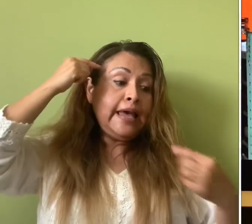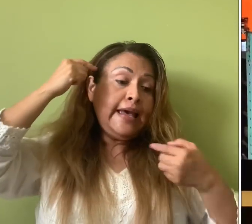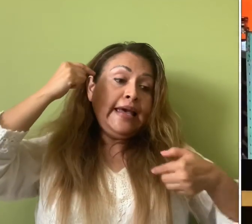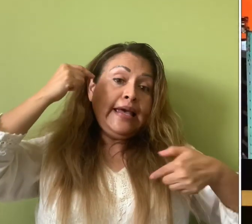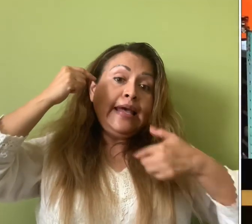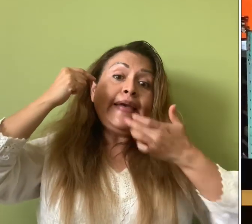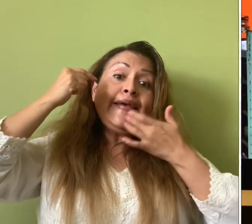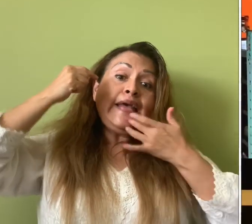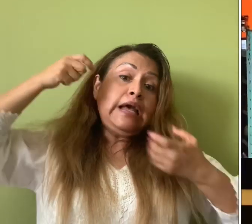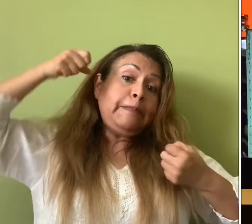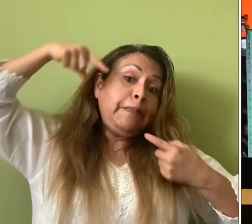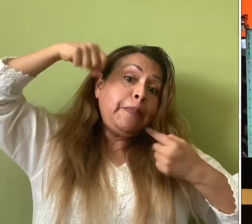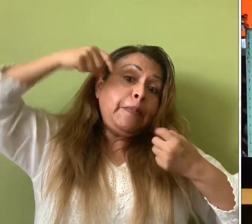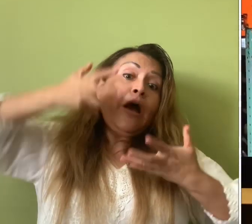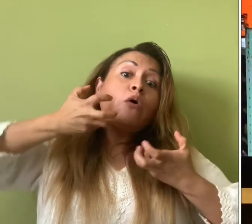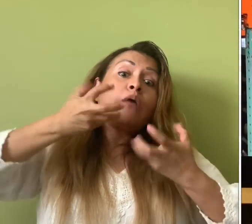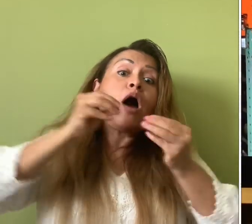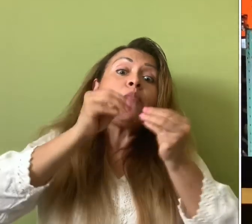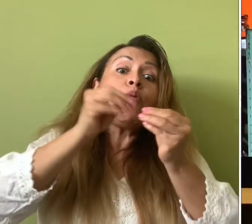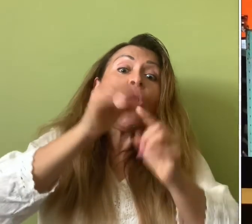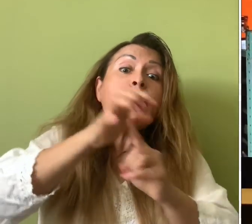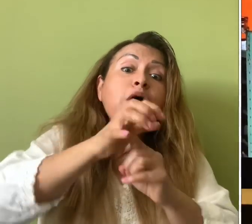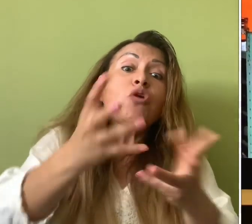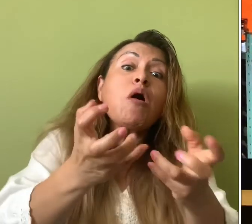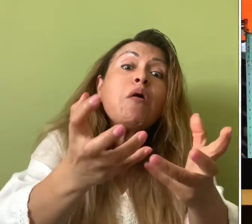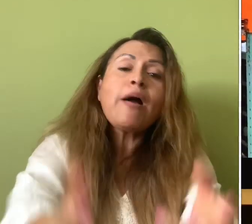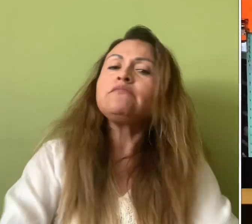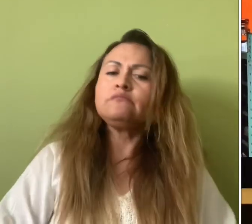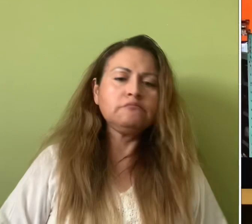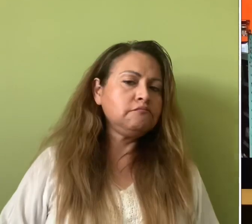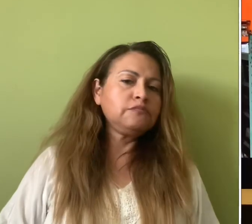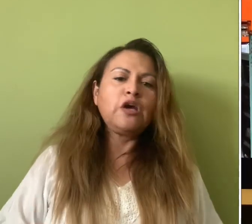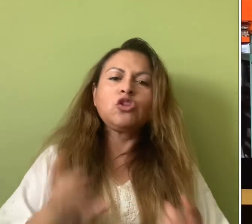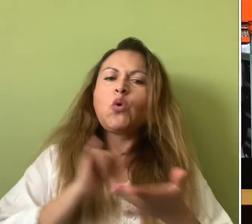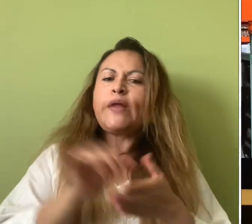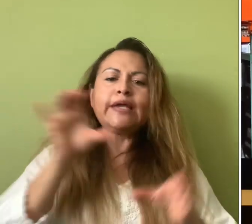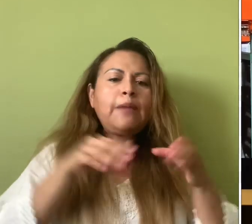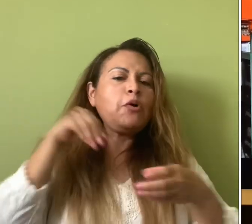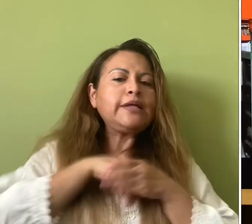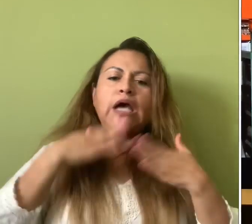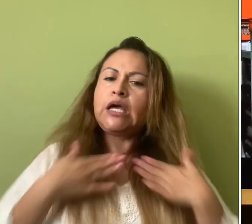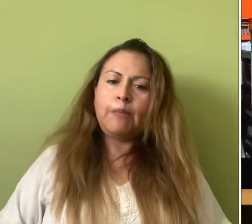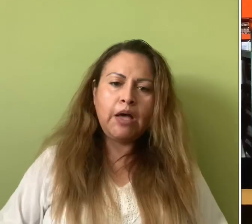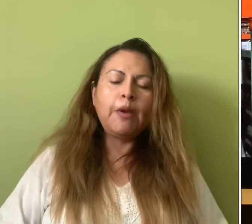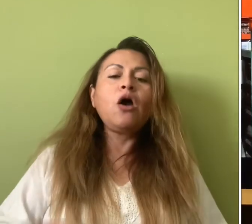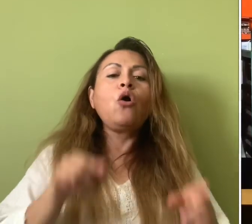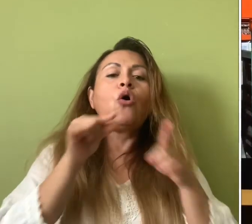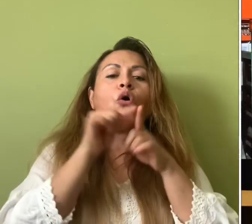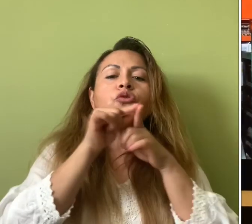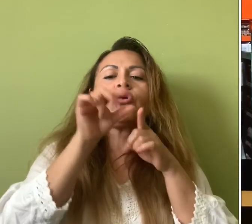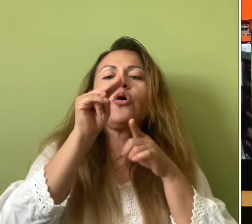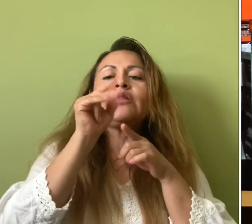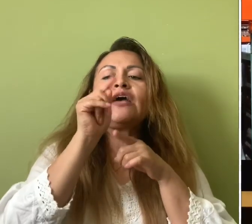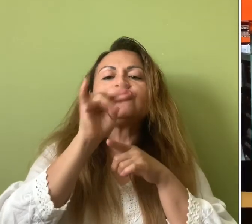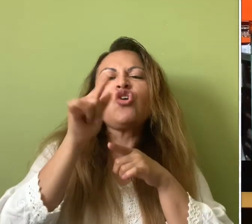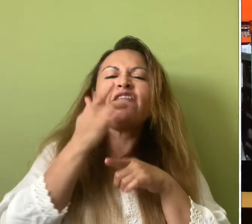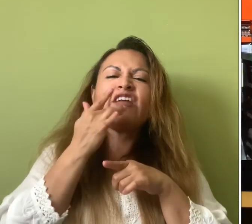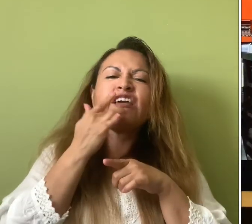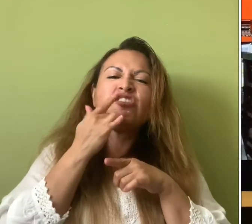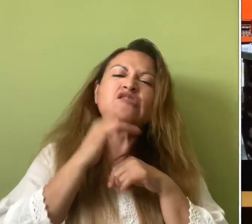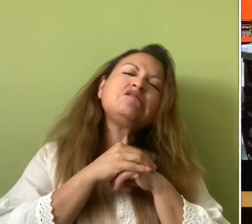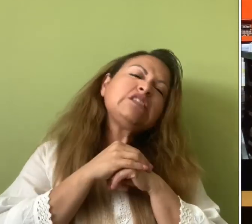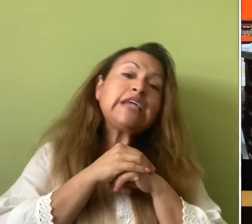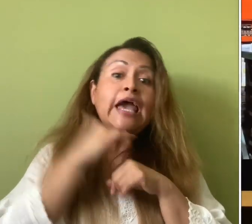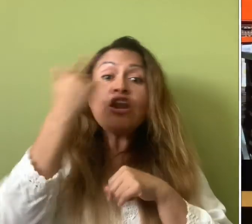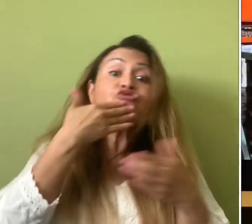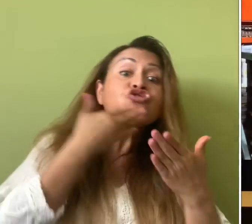you eat these little nuggets of mushrooms, you're like, I want more, right? We don't want that in the natural flavor. So on the surface, it sounds like it'd be something